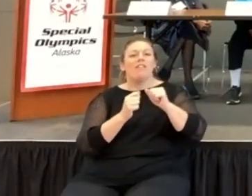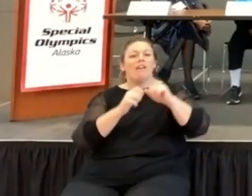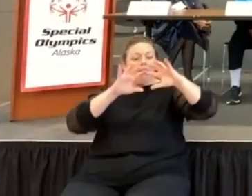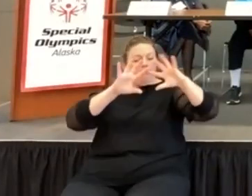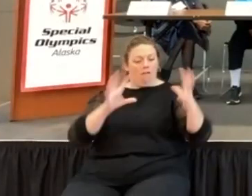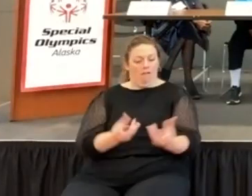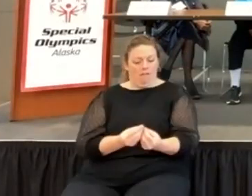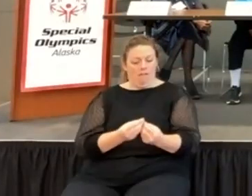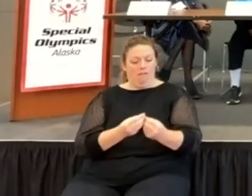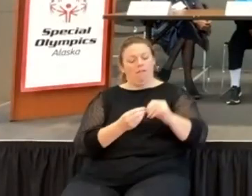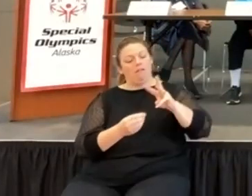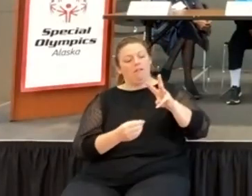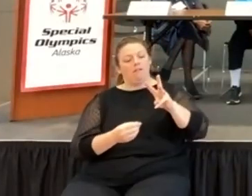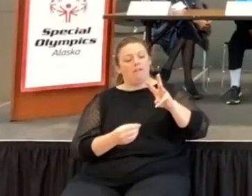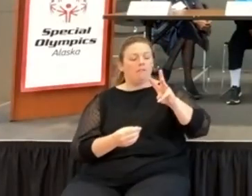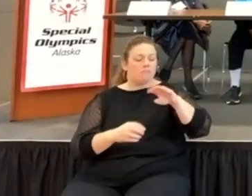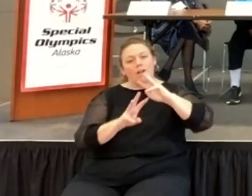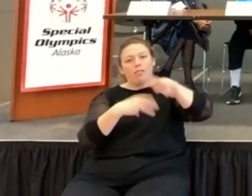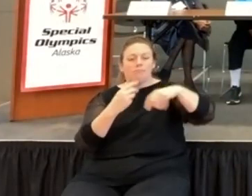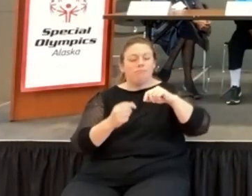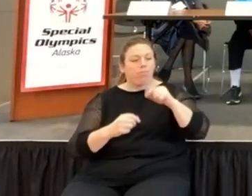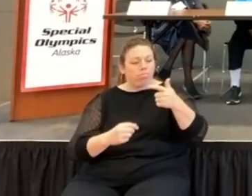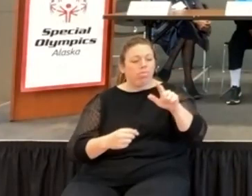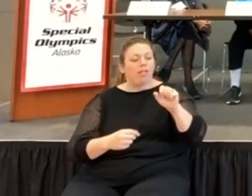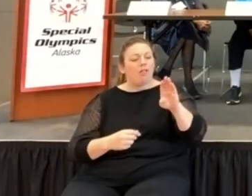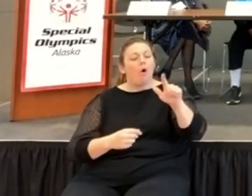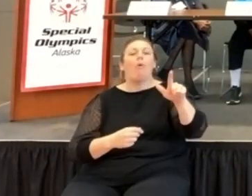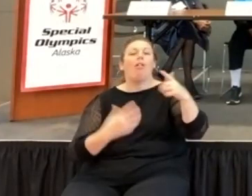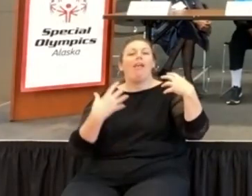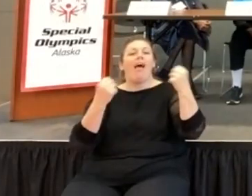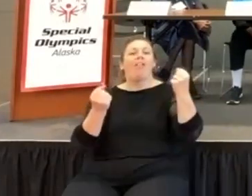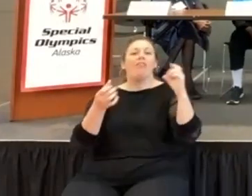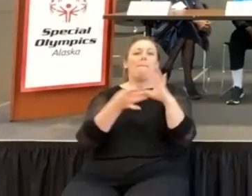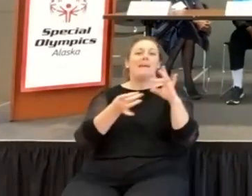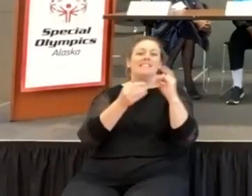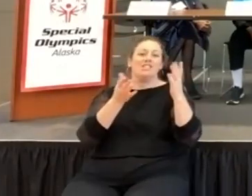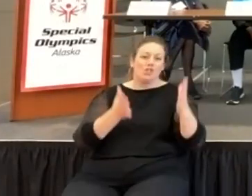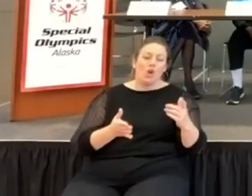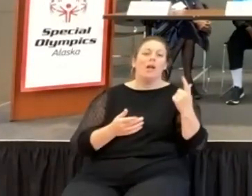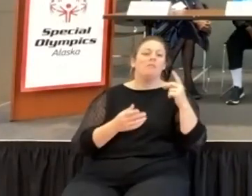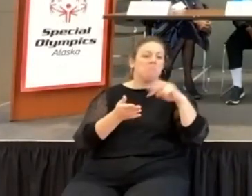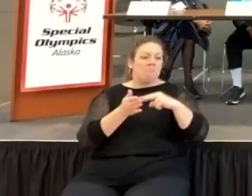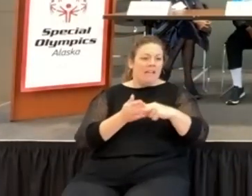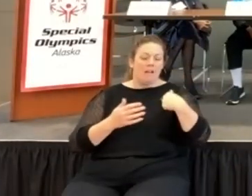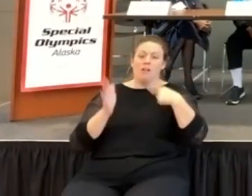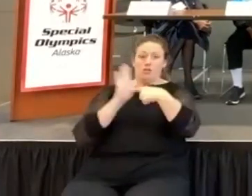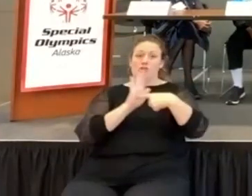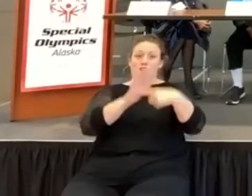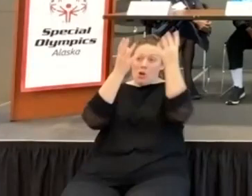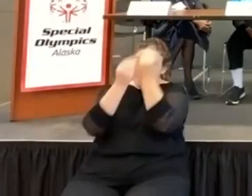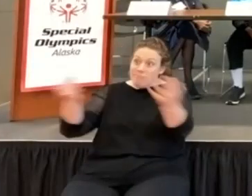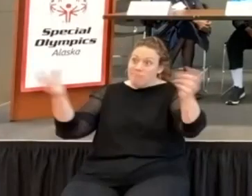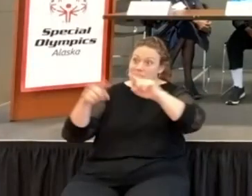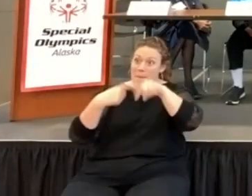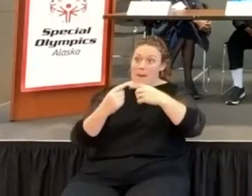Continuing tour past my retirement And where do you work again,